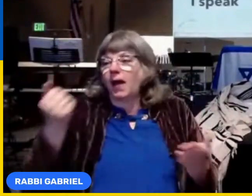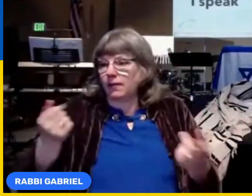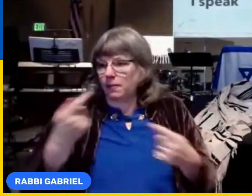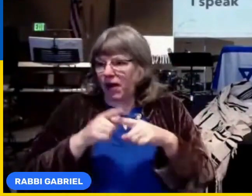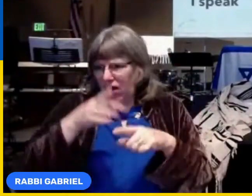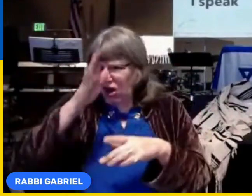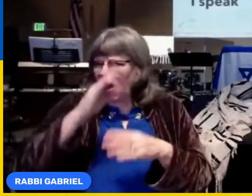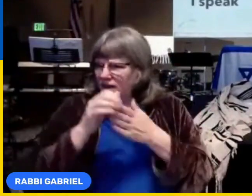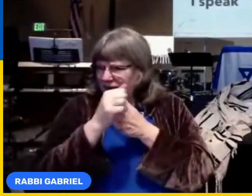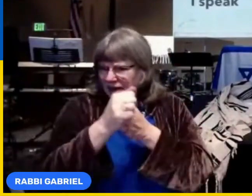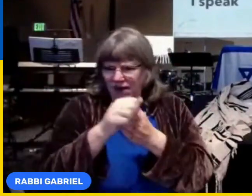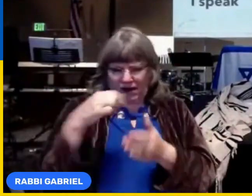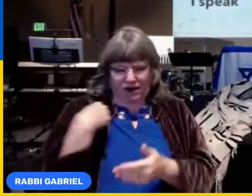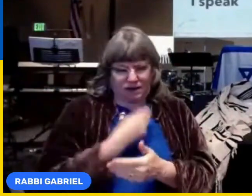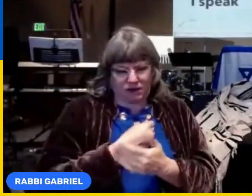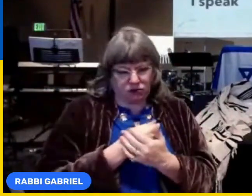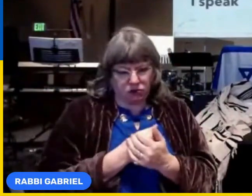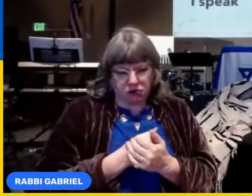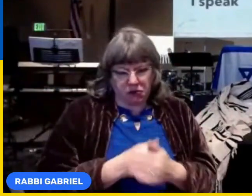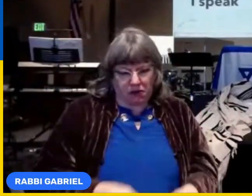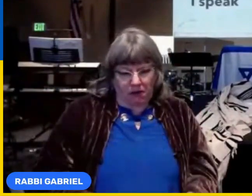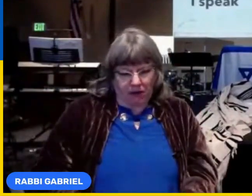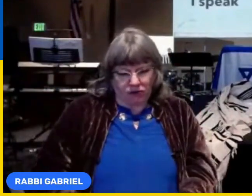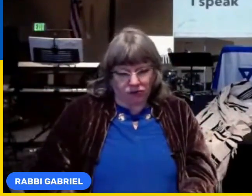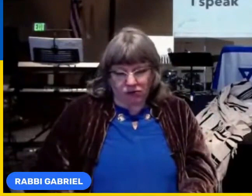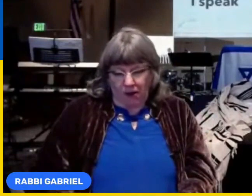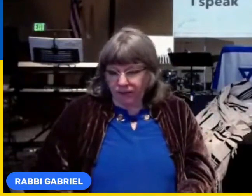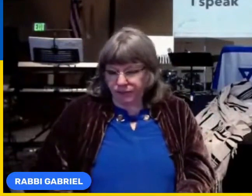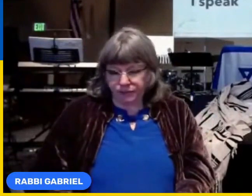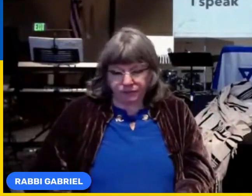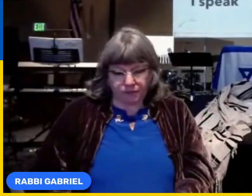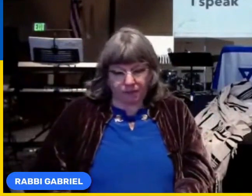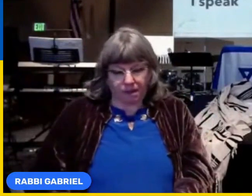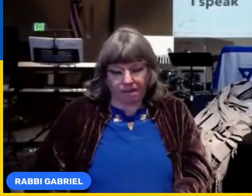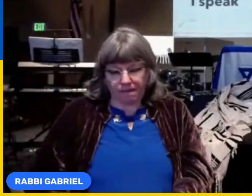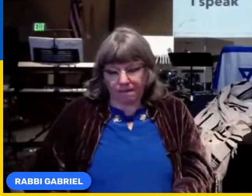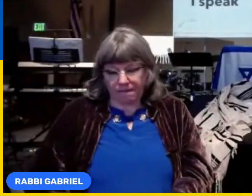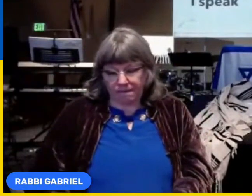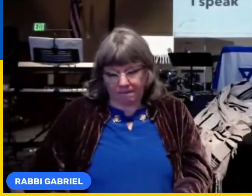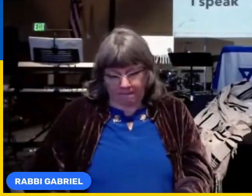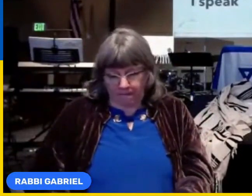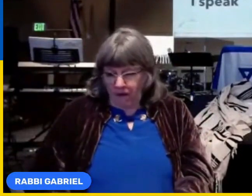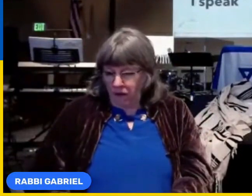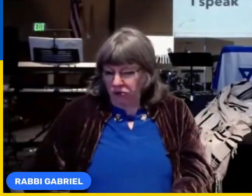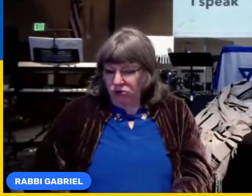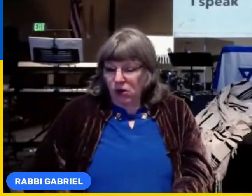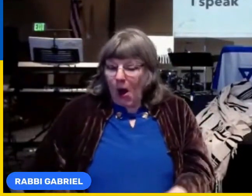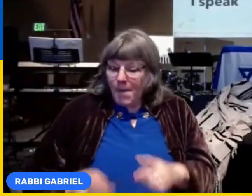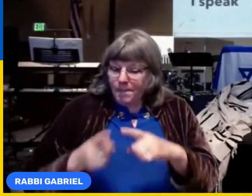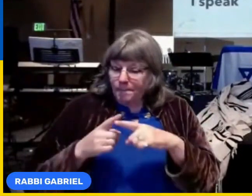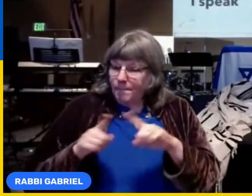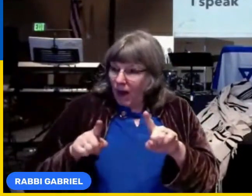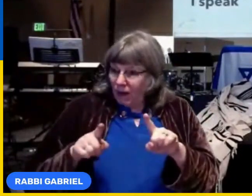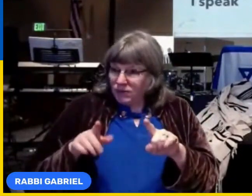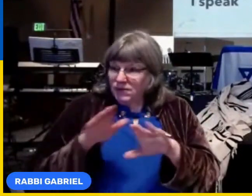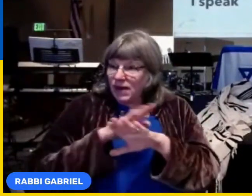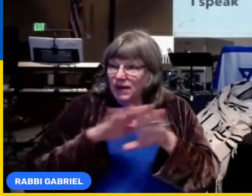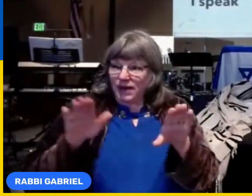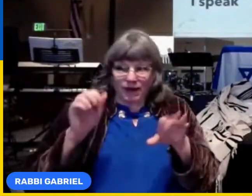when we have a rebellious attitude bent on doing our own thing.